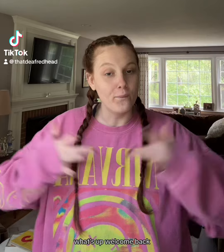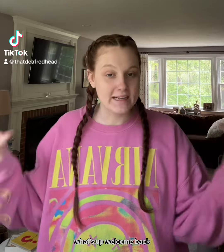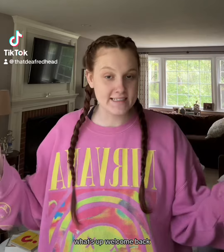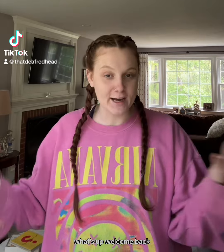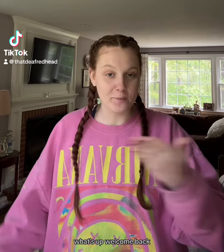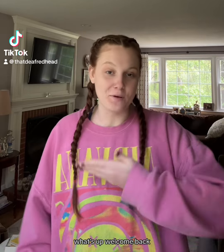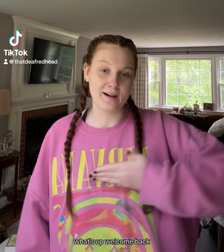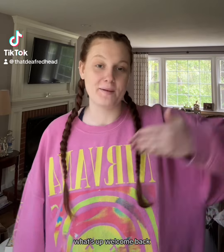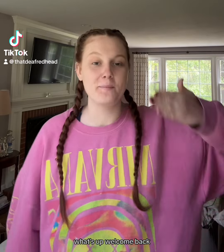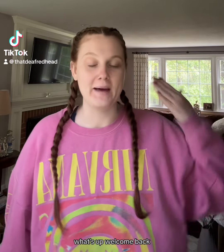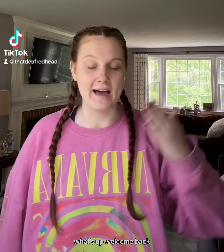What's up? Welcome back.